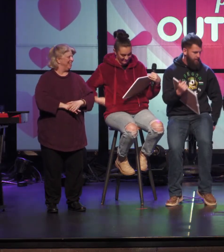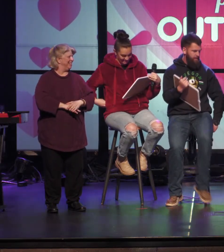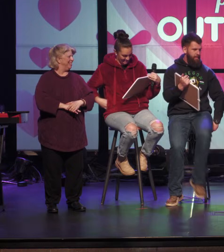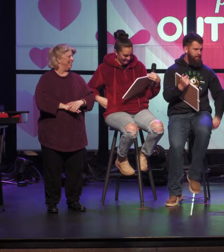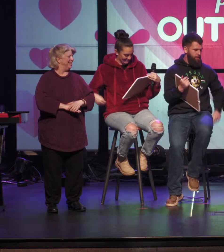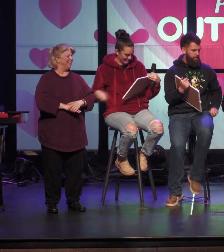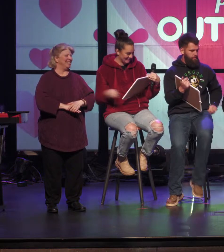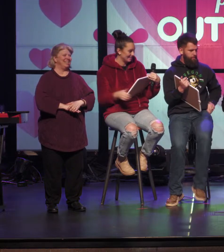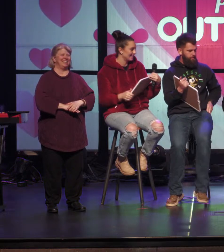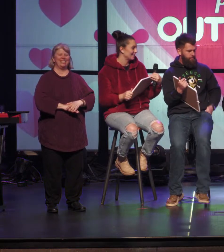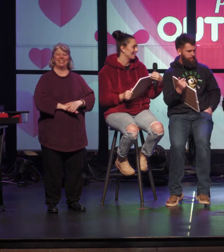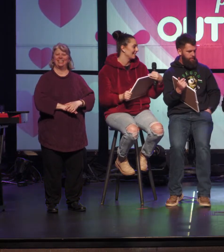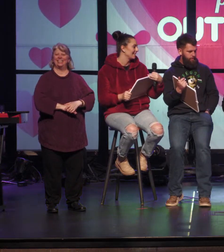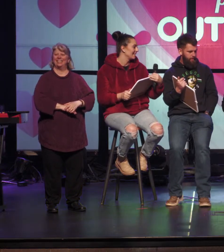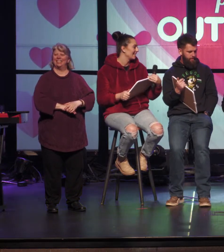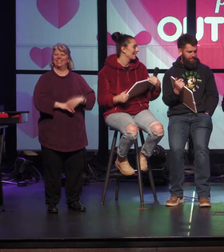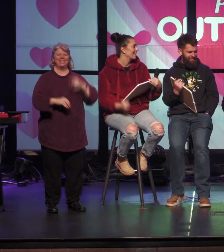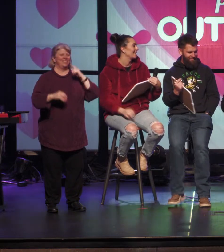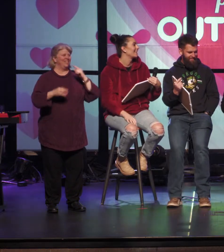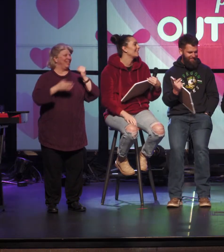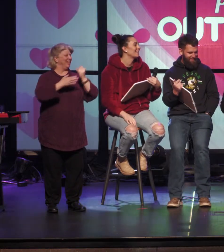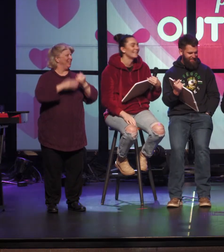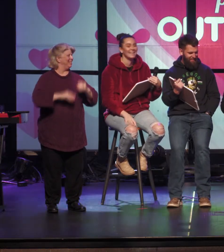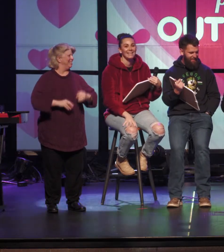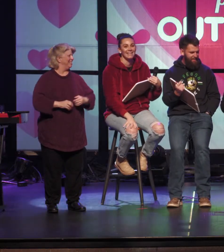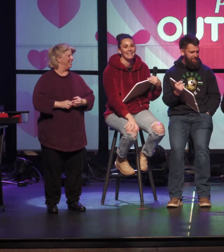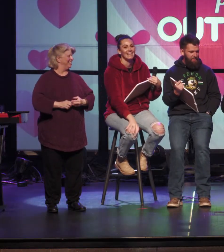A little snappy today. Haven't had any coffee.